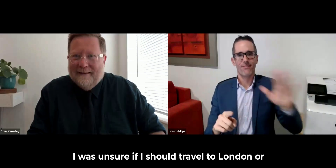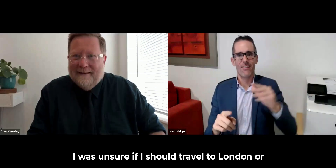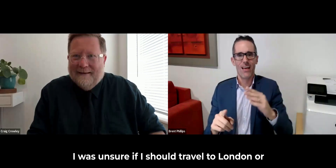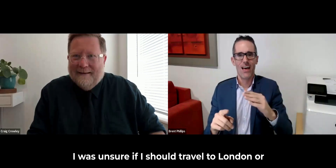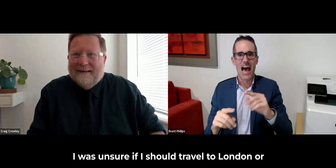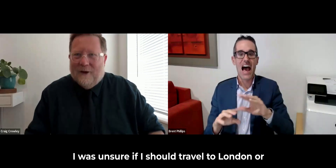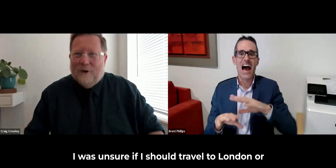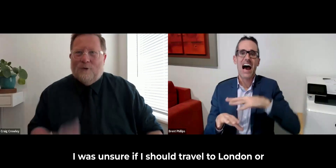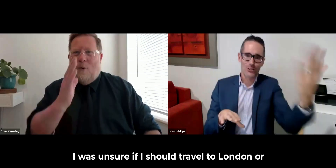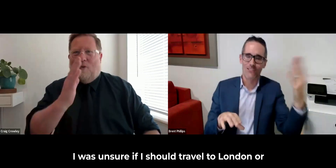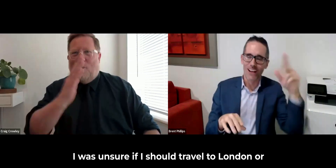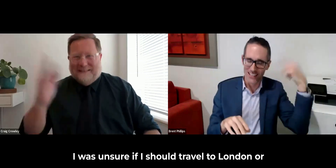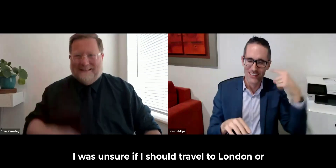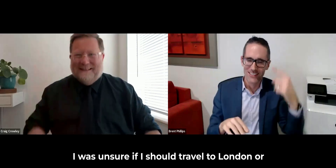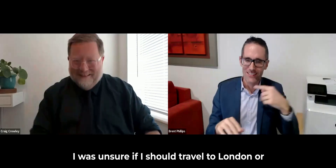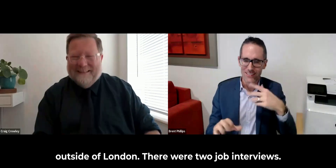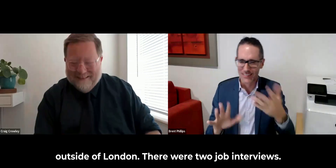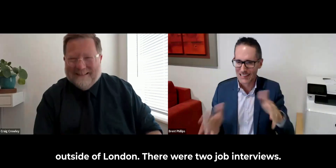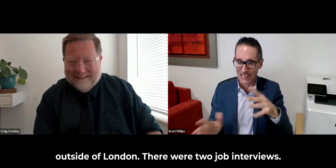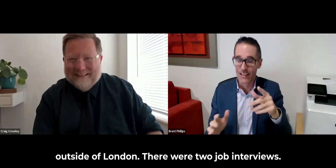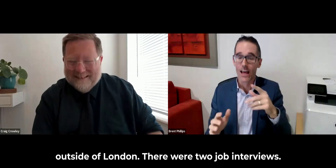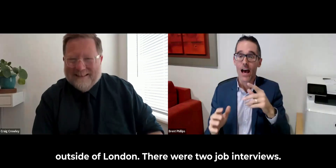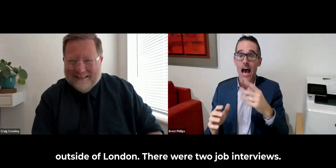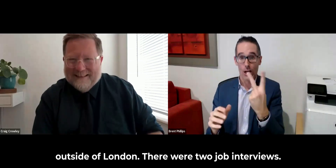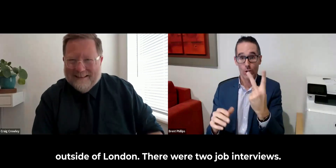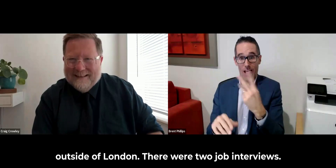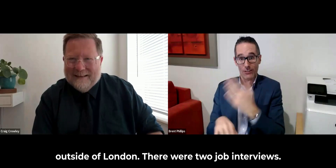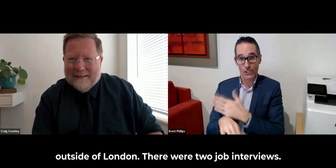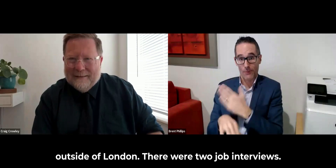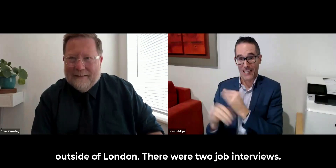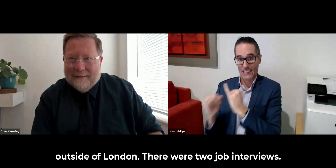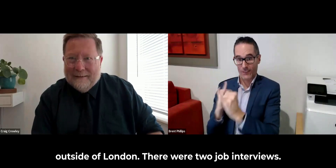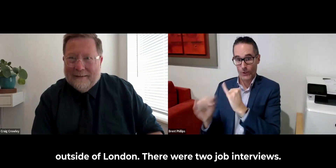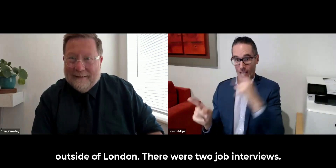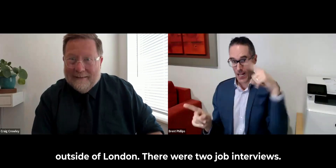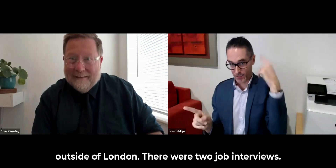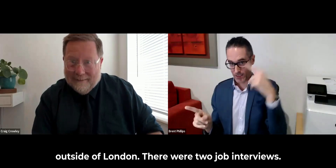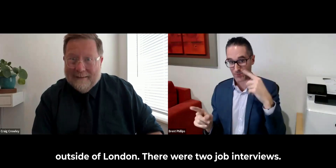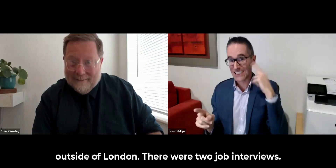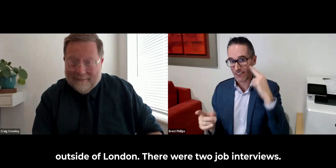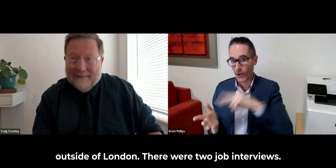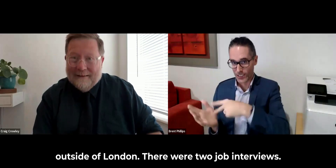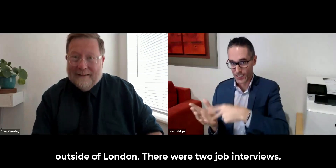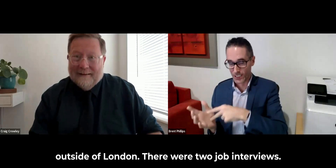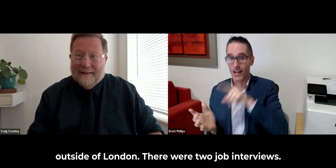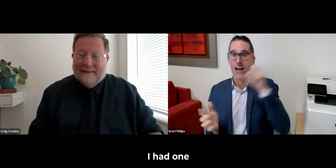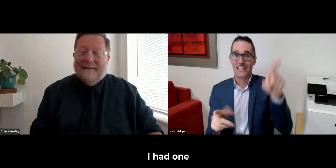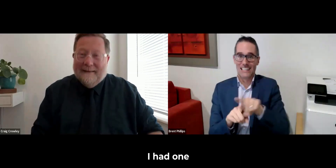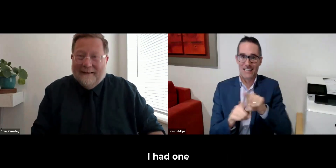London or to outside of London. There were two job interviews I had.